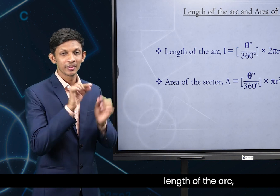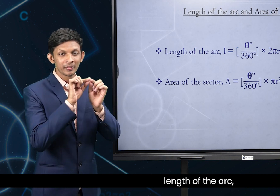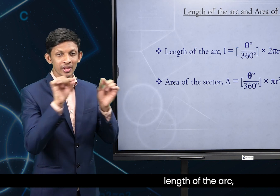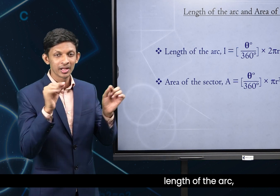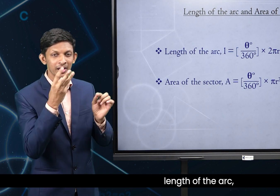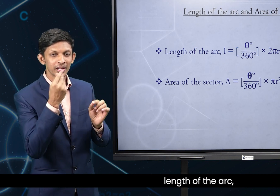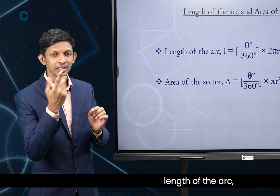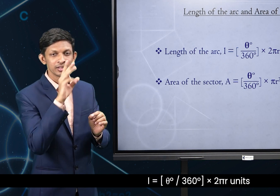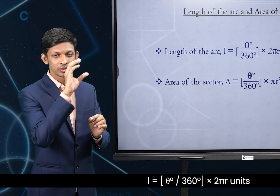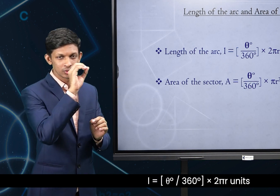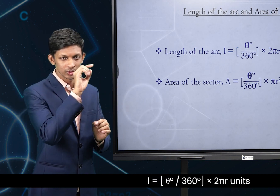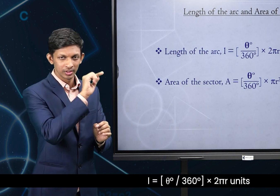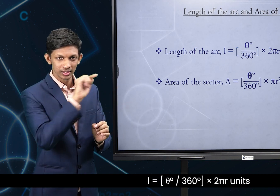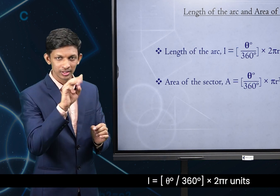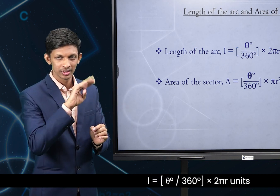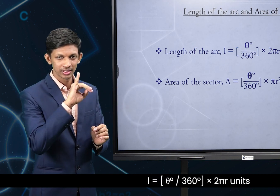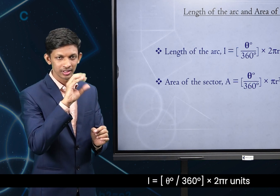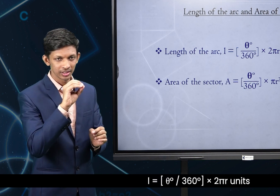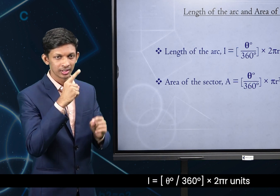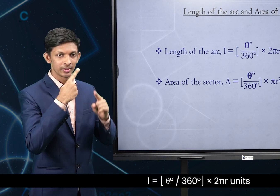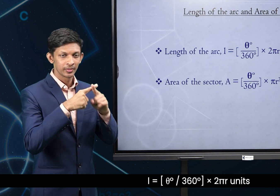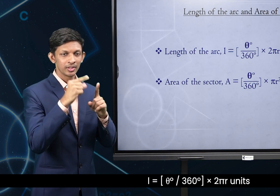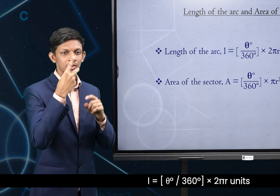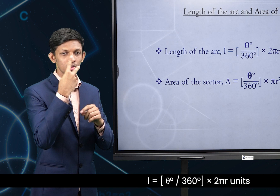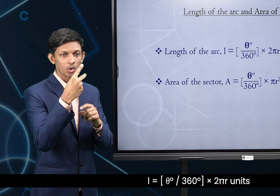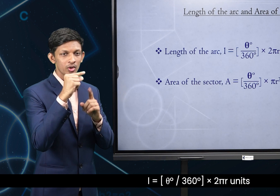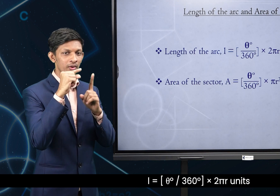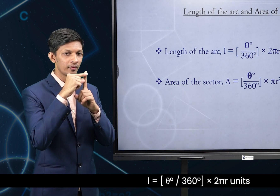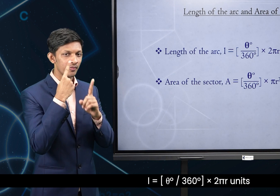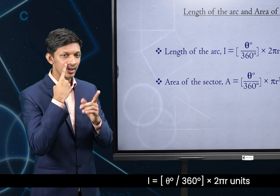Length of the arc L is equal to theta by 360 into 2 pi r units.